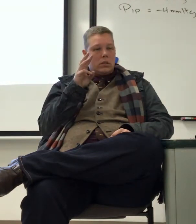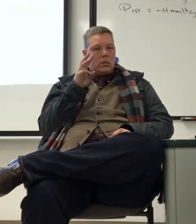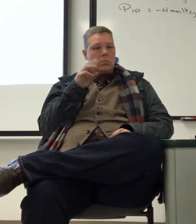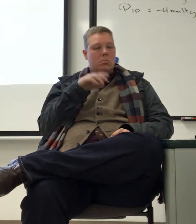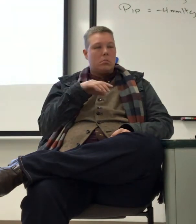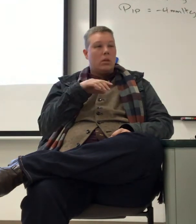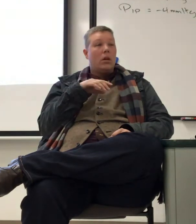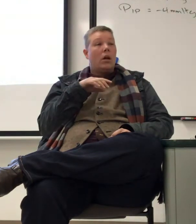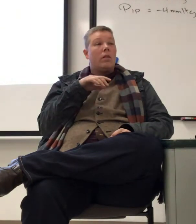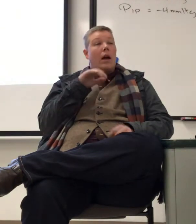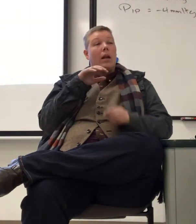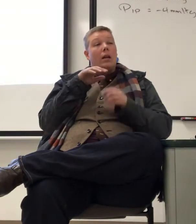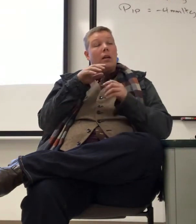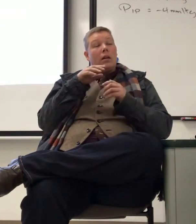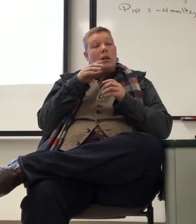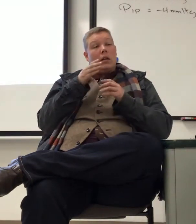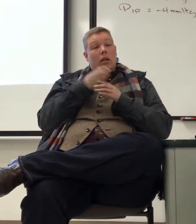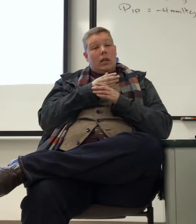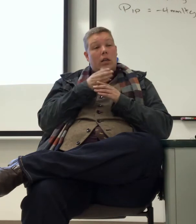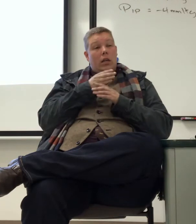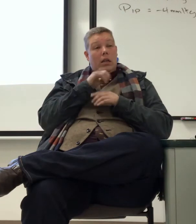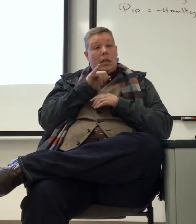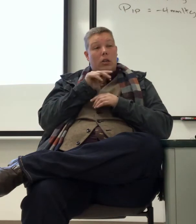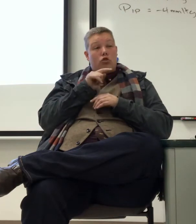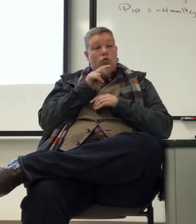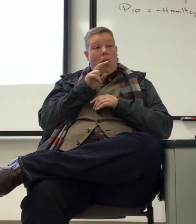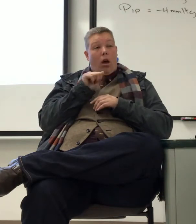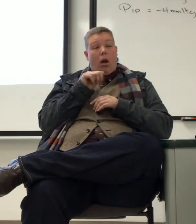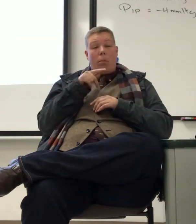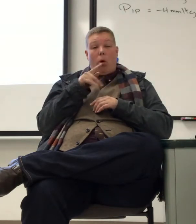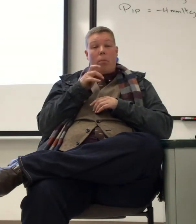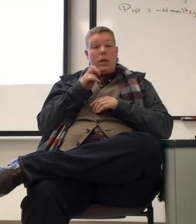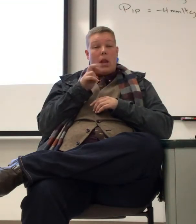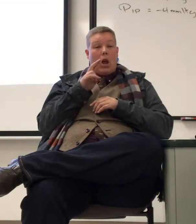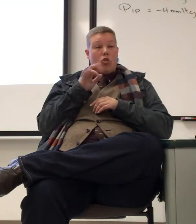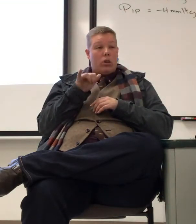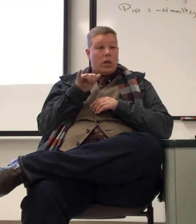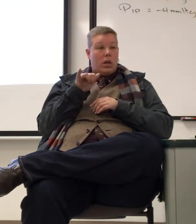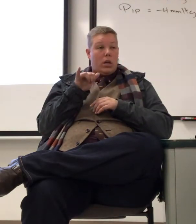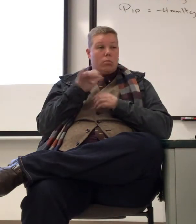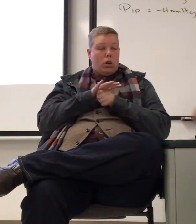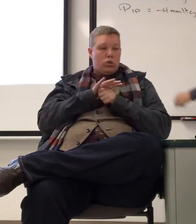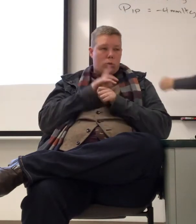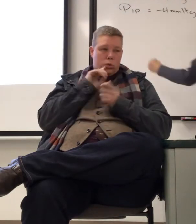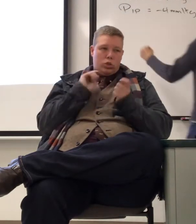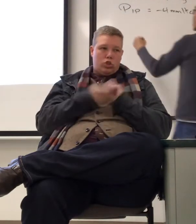Now that intrapulmonary pressure, that is always changing with breathing.